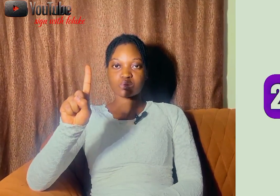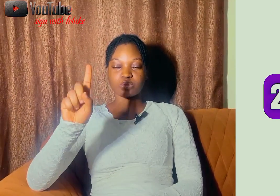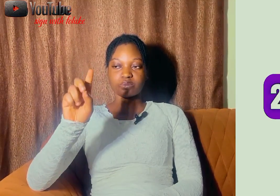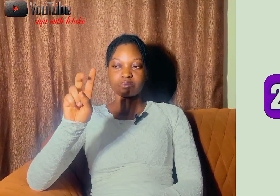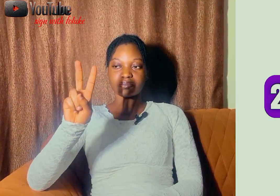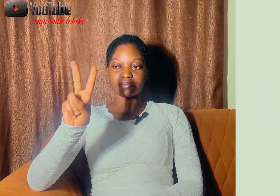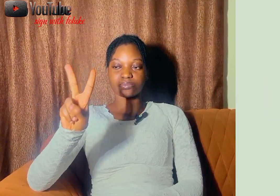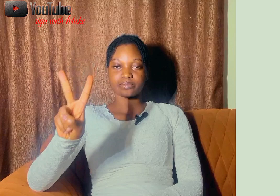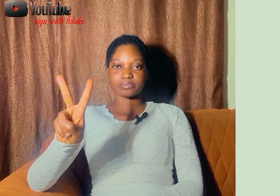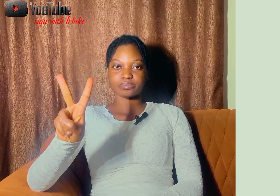2,